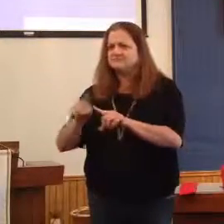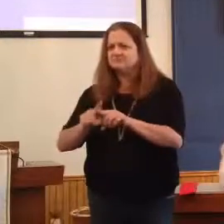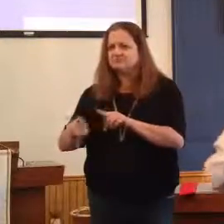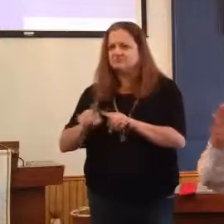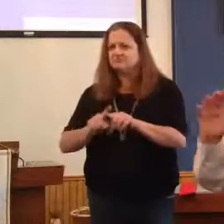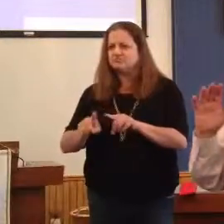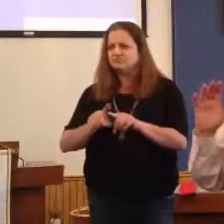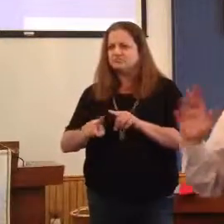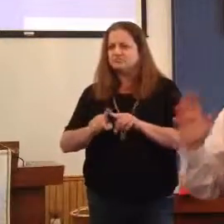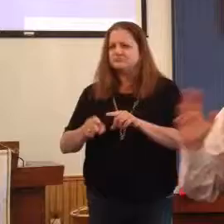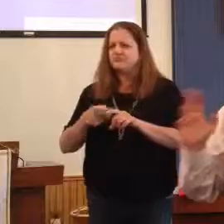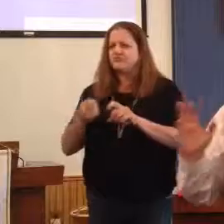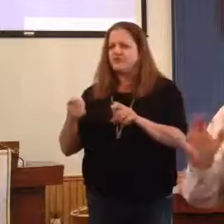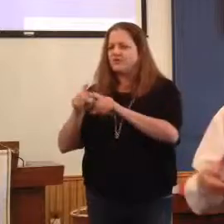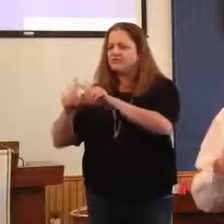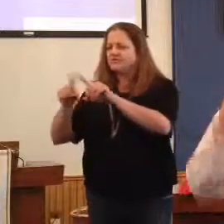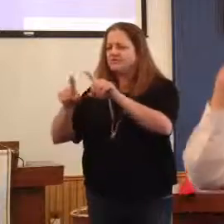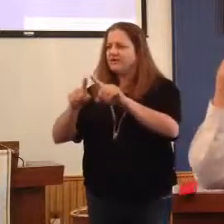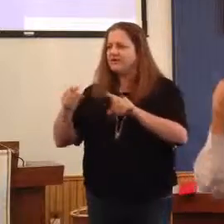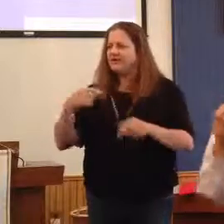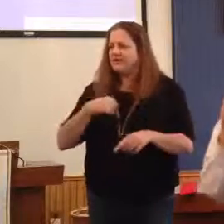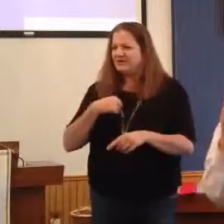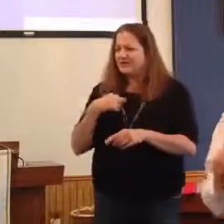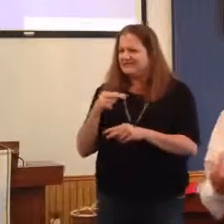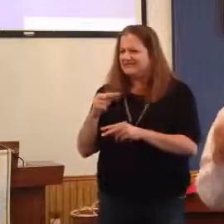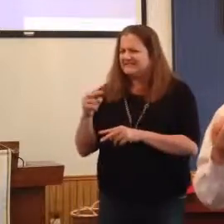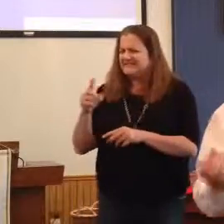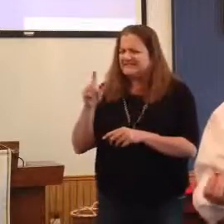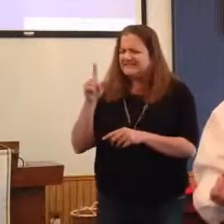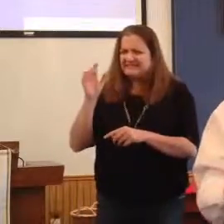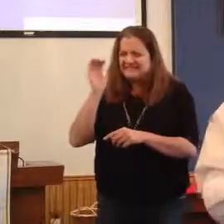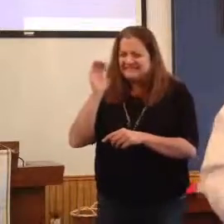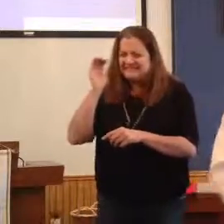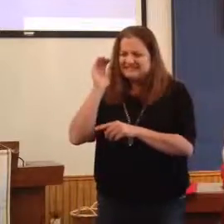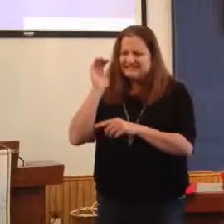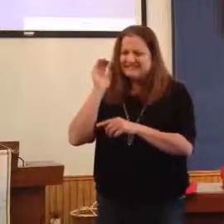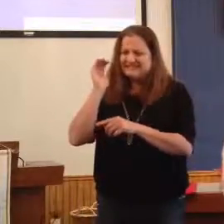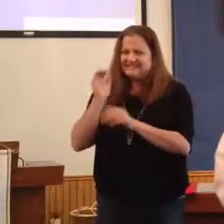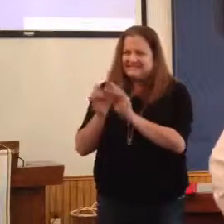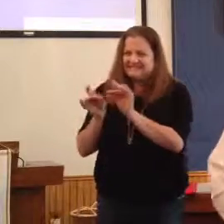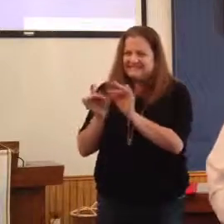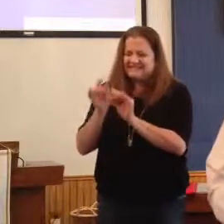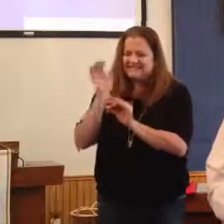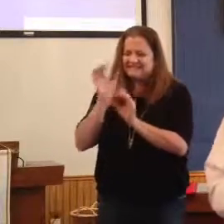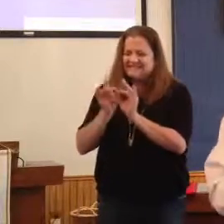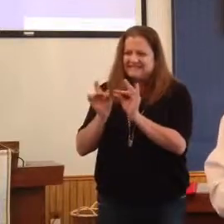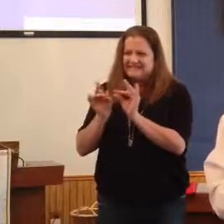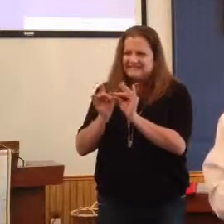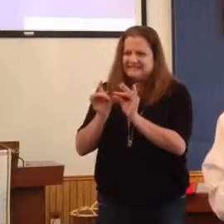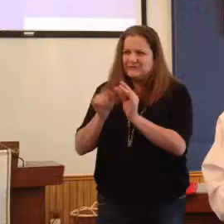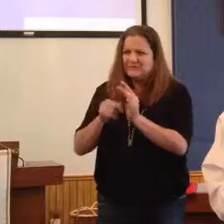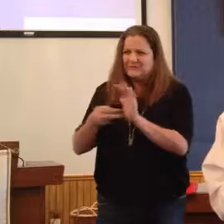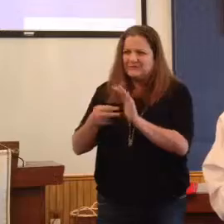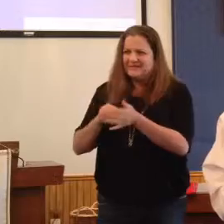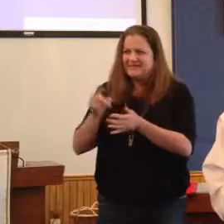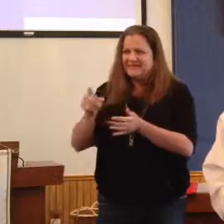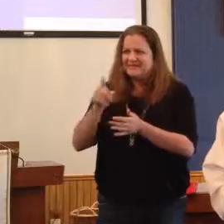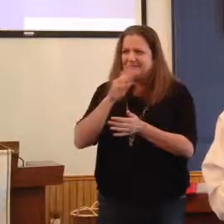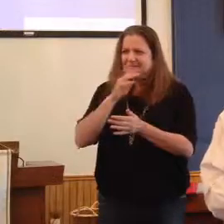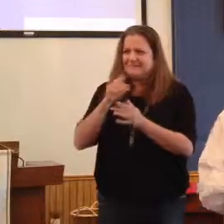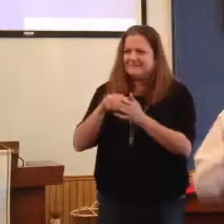Dialects and accents make it difficult for us to really interpret what someone means.